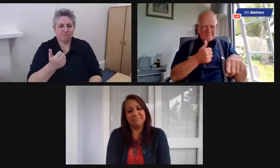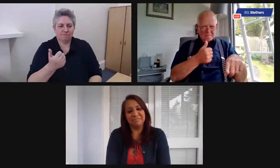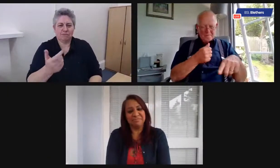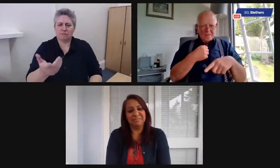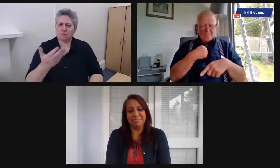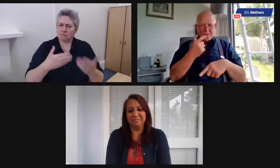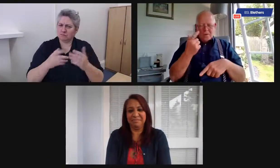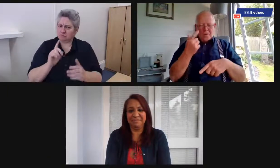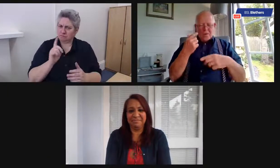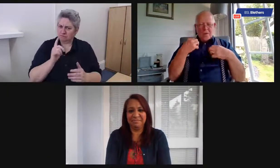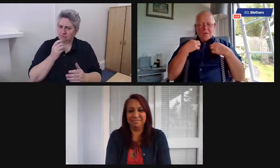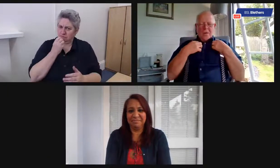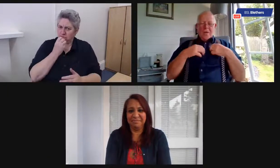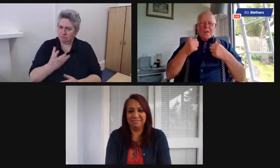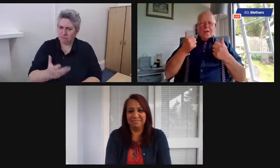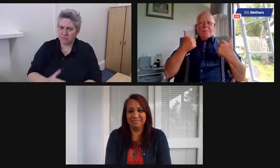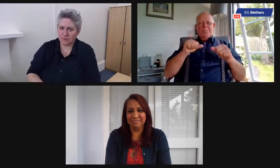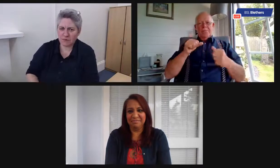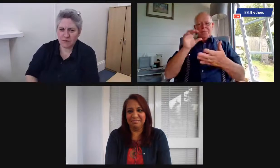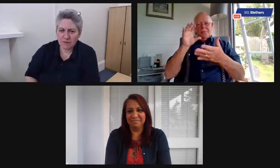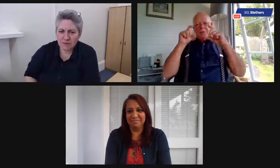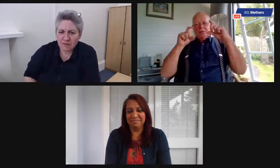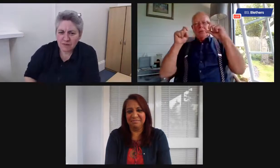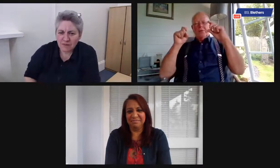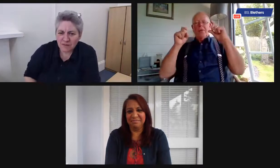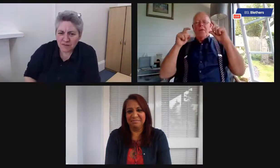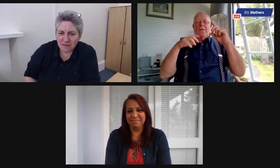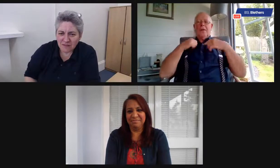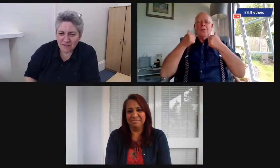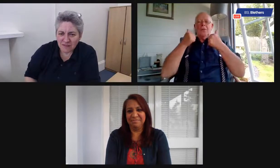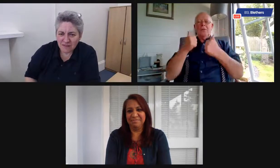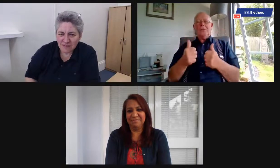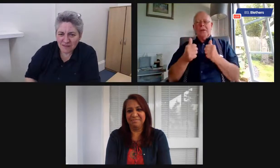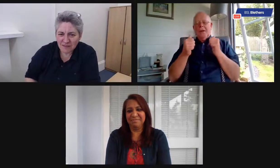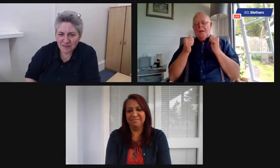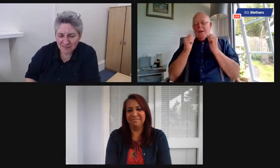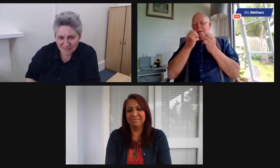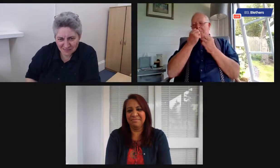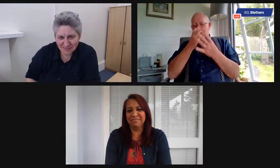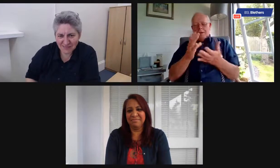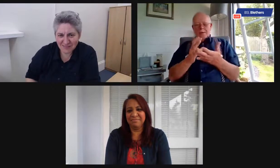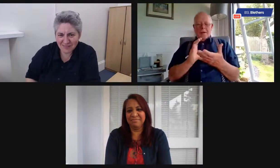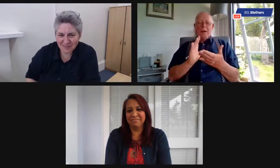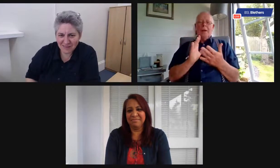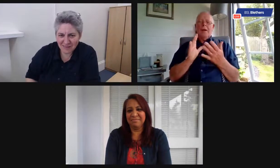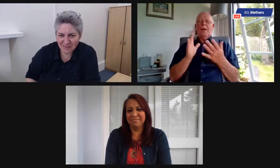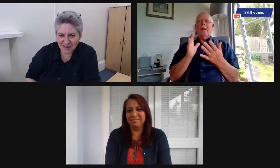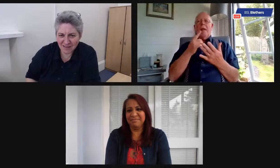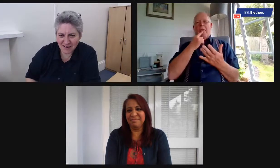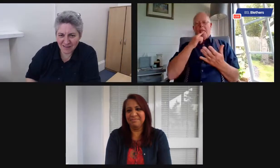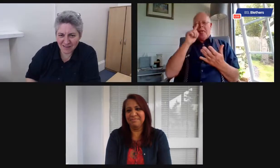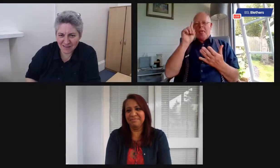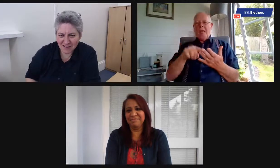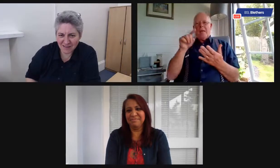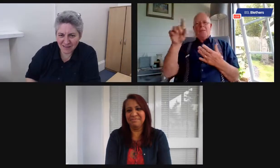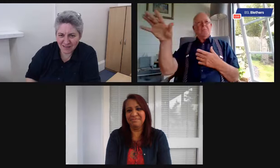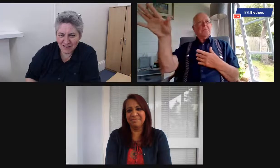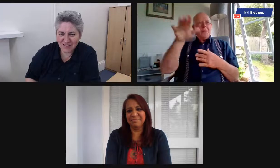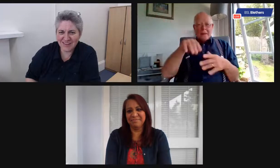Right, Dave. So, what's the Yeah, so I story? was so excited. I got these photographs. I was like, oh, absolutely. I mean, they're beautiful images, right?